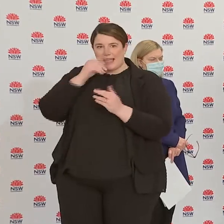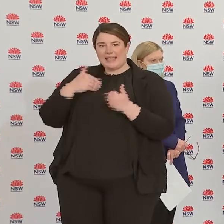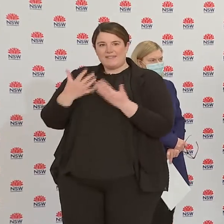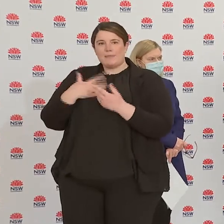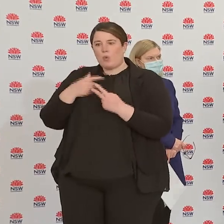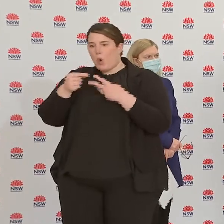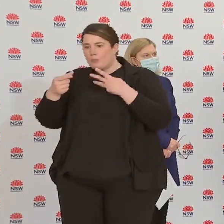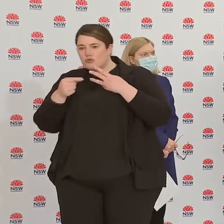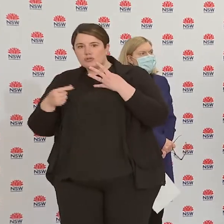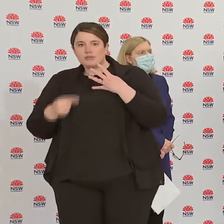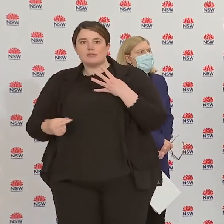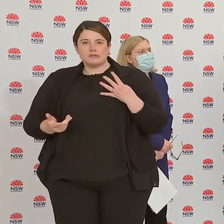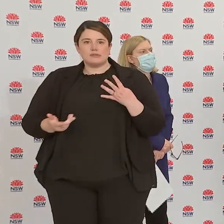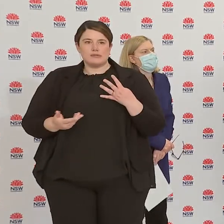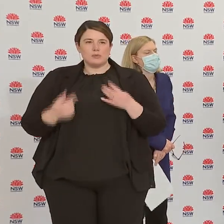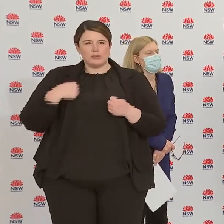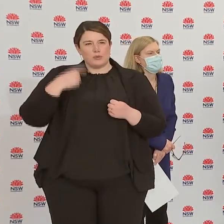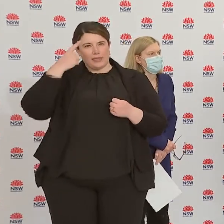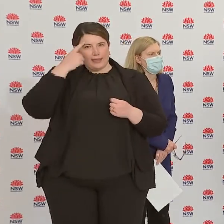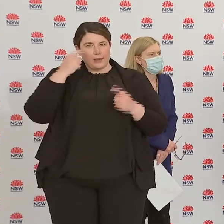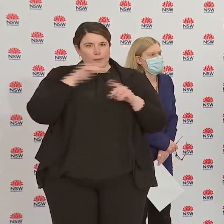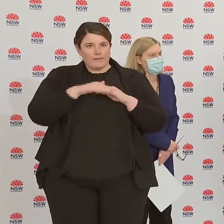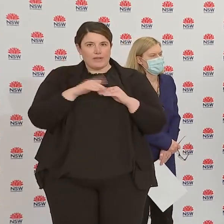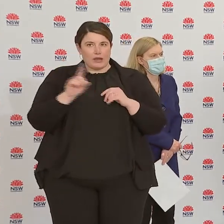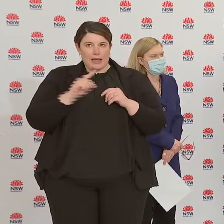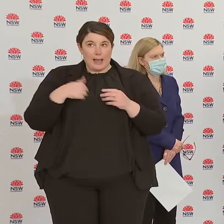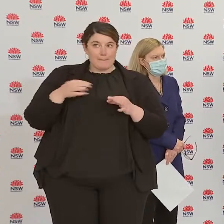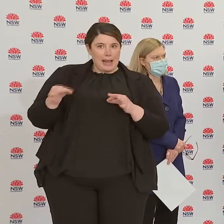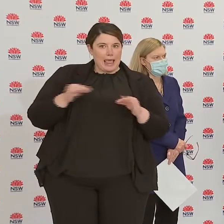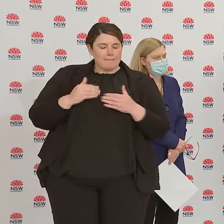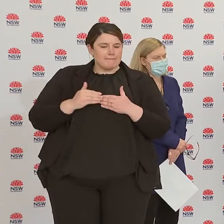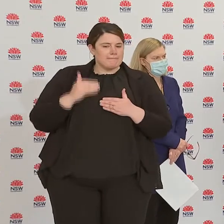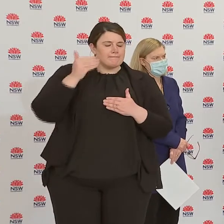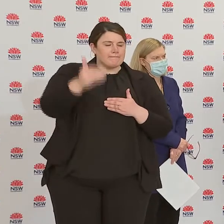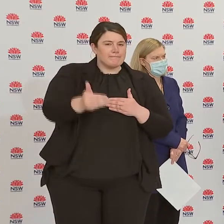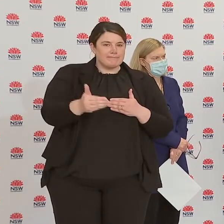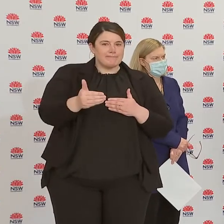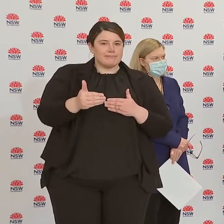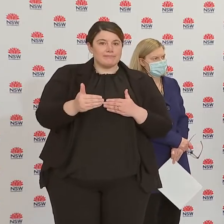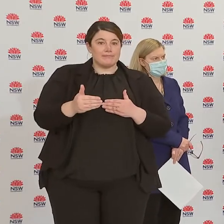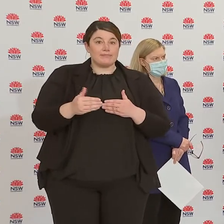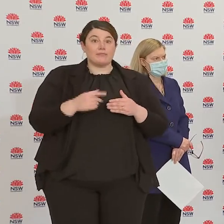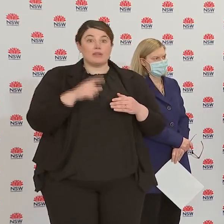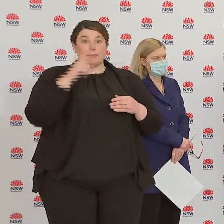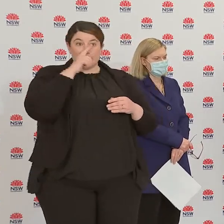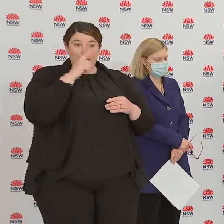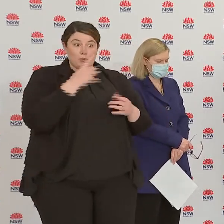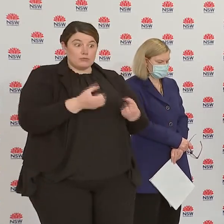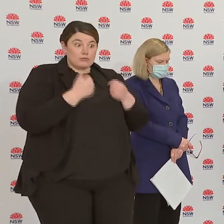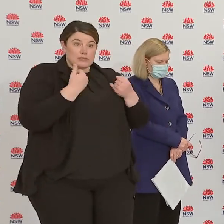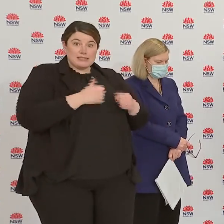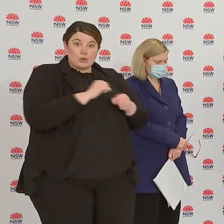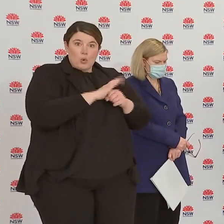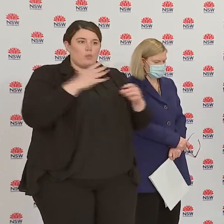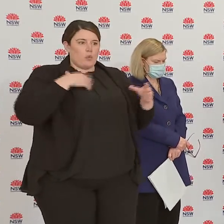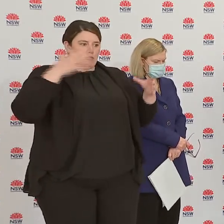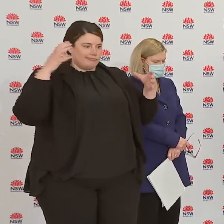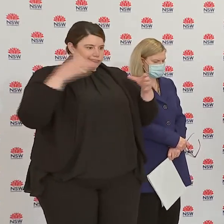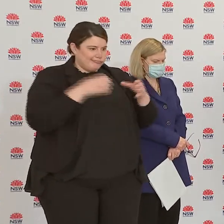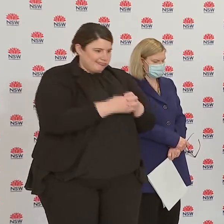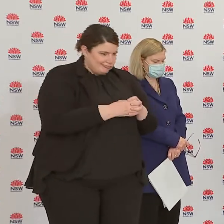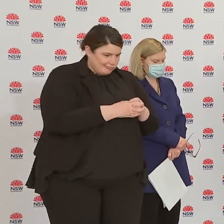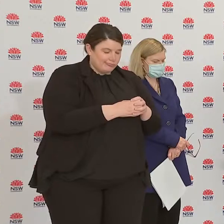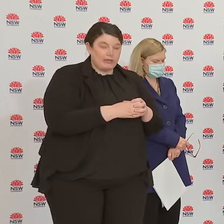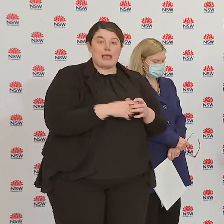what we're looking at. It's a combination of the two. Our strategy is obviously to reduce the number of people infectious in the community, but also